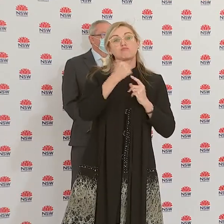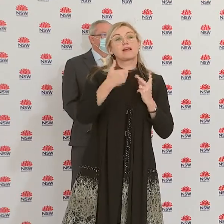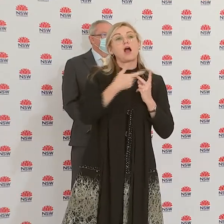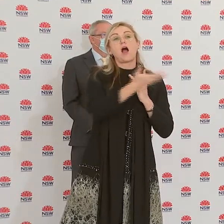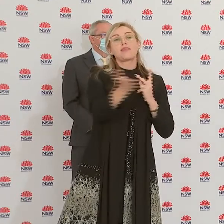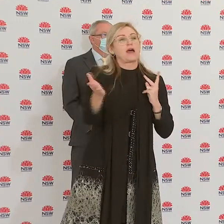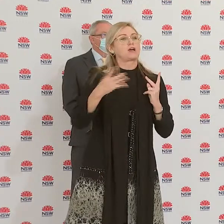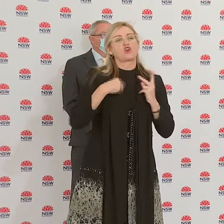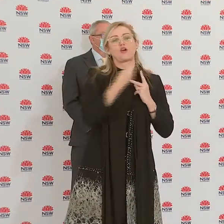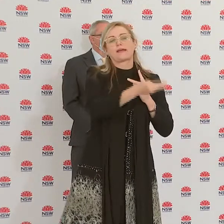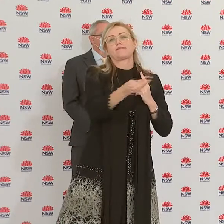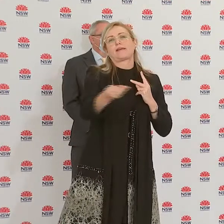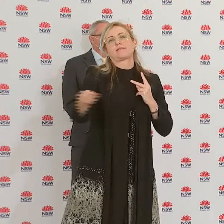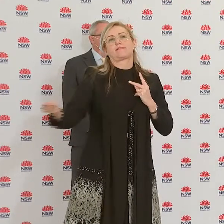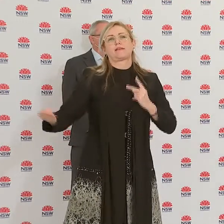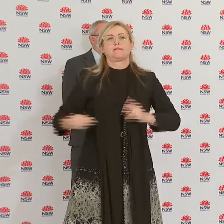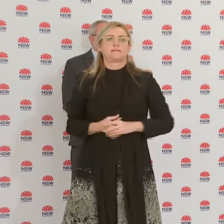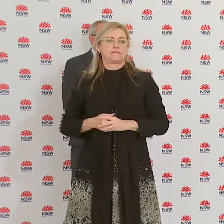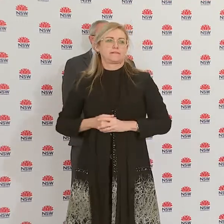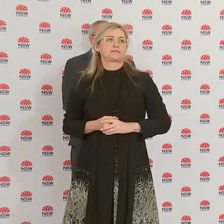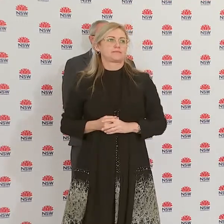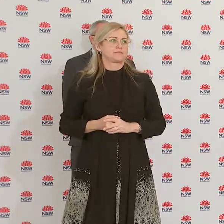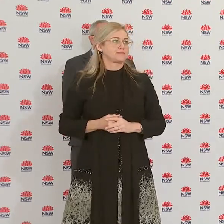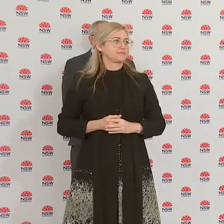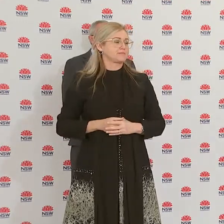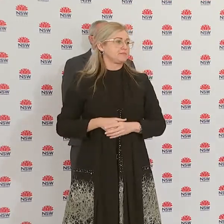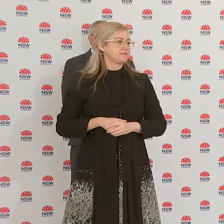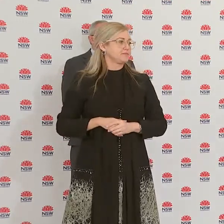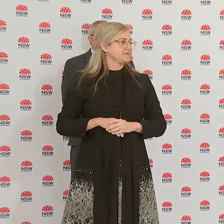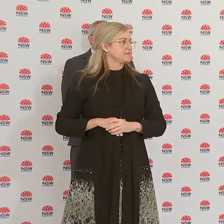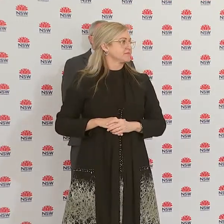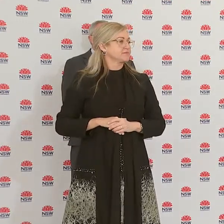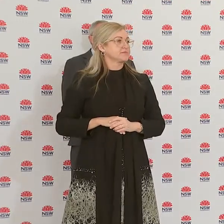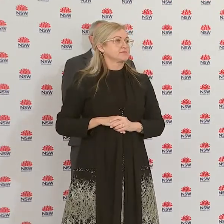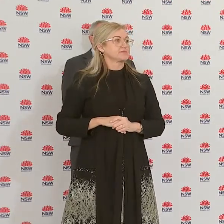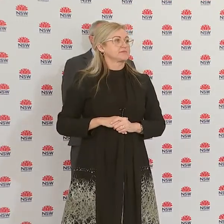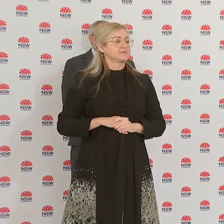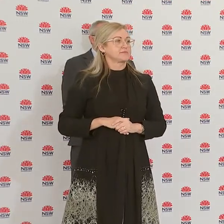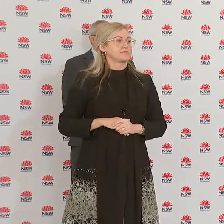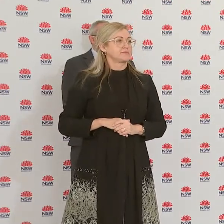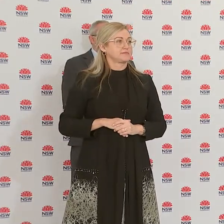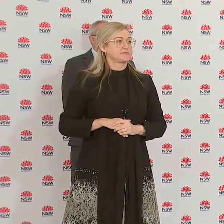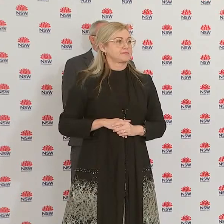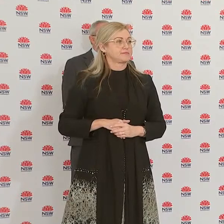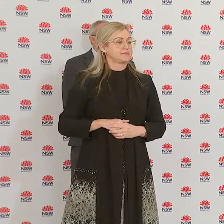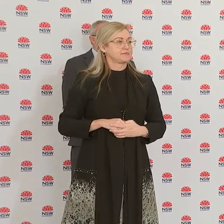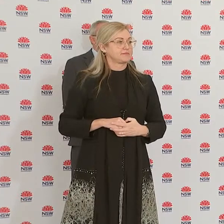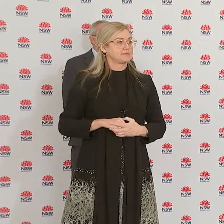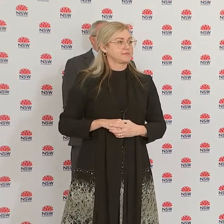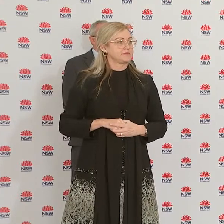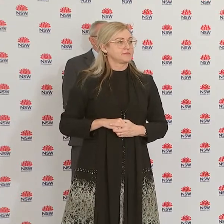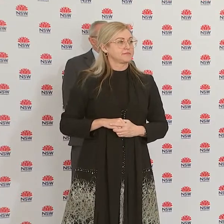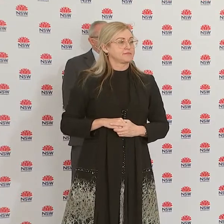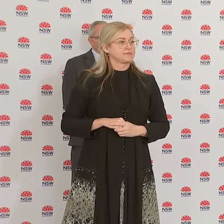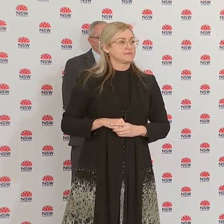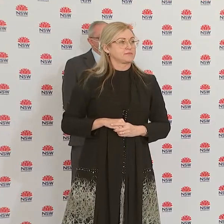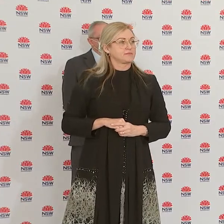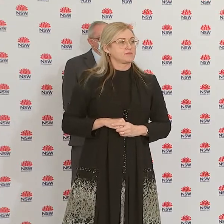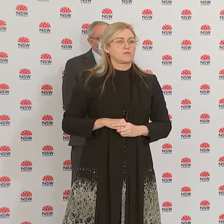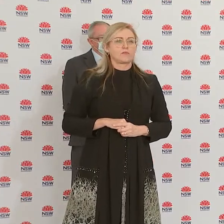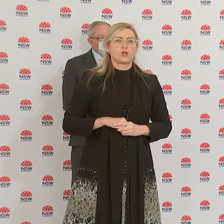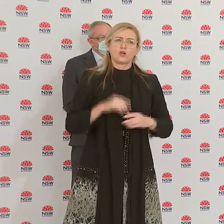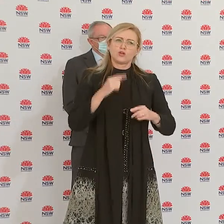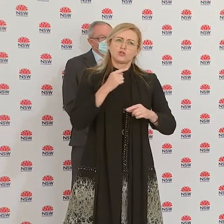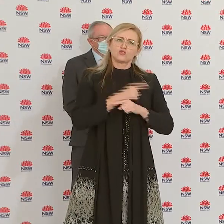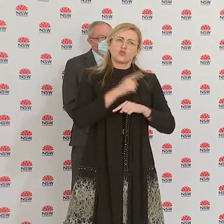The Premier needs to answer, sorry. Are you ruling out? Oh, sorry, I'm answering this question first, yeah. You've been speaking about getting communities down to low